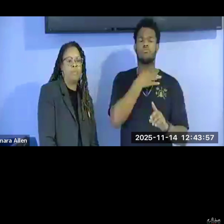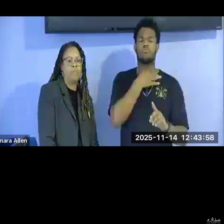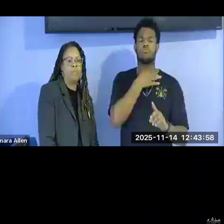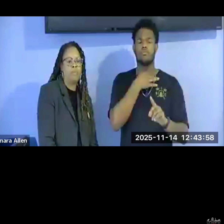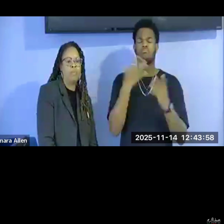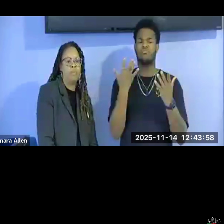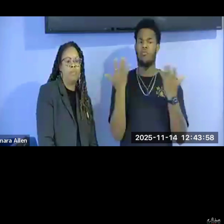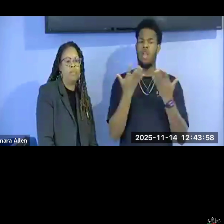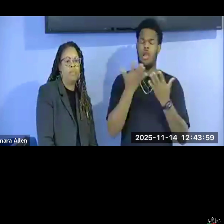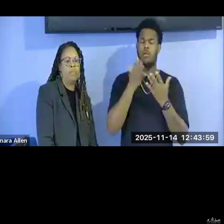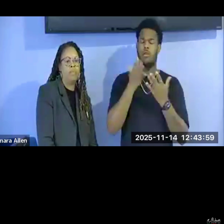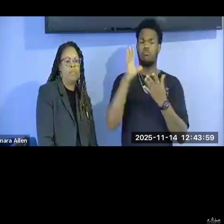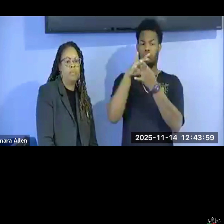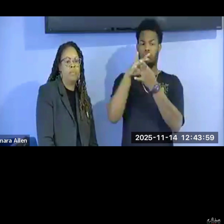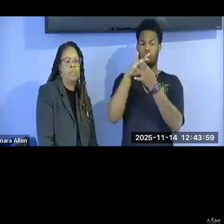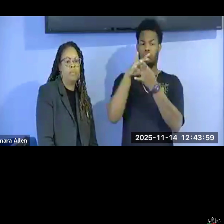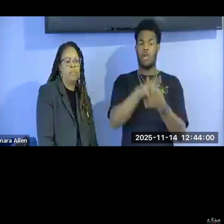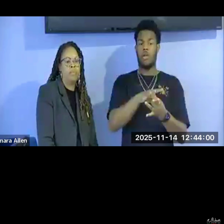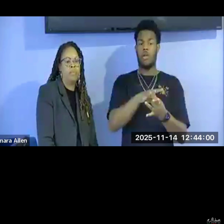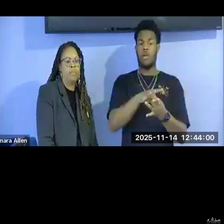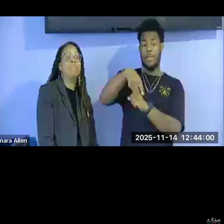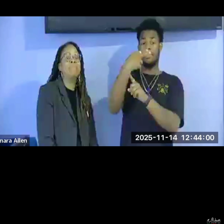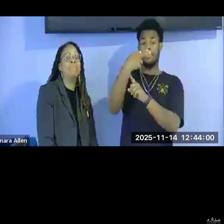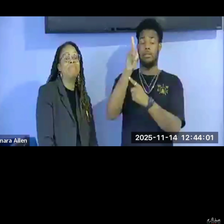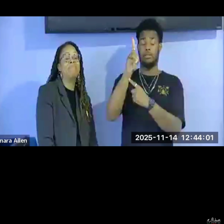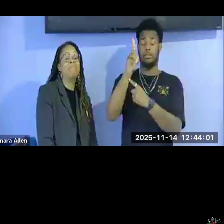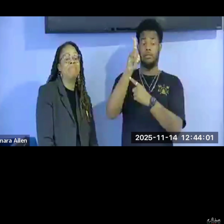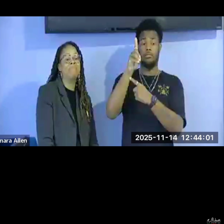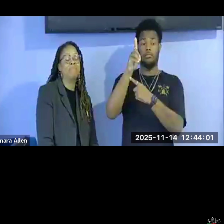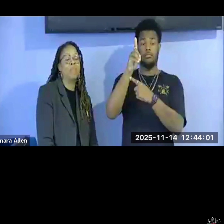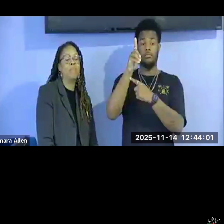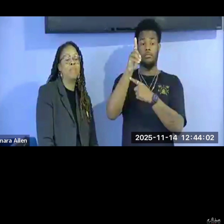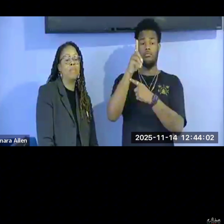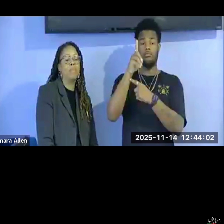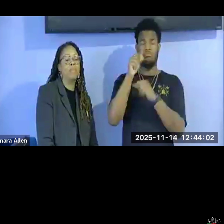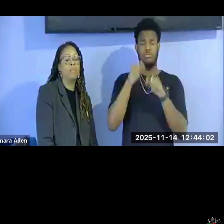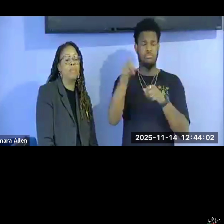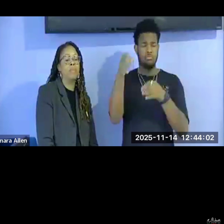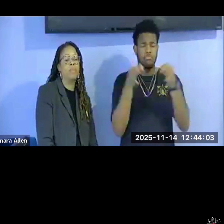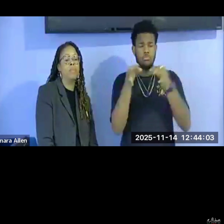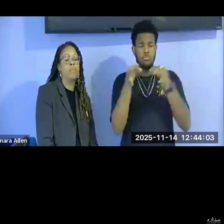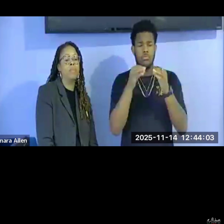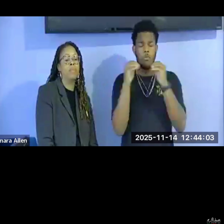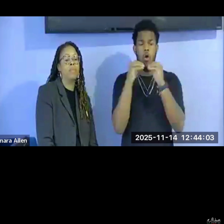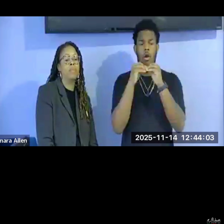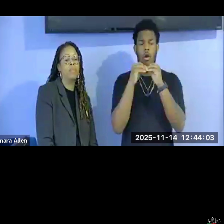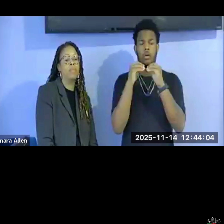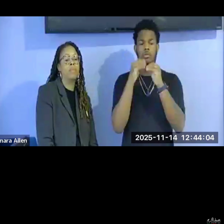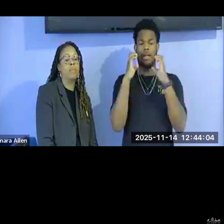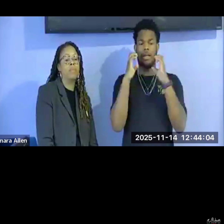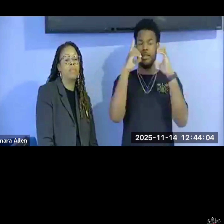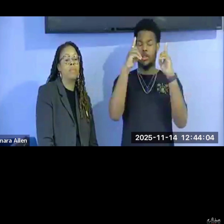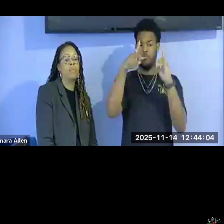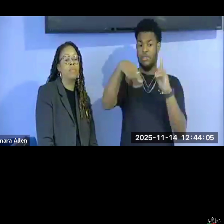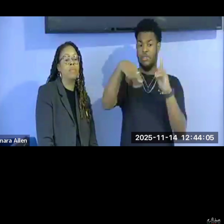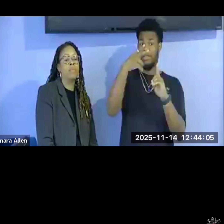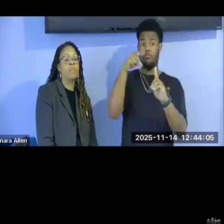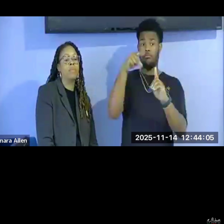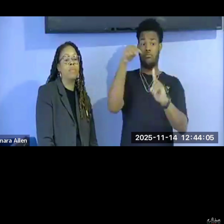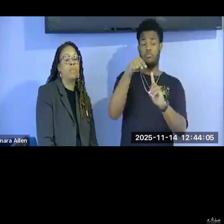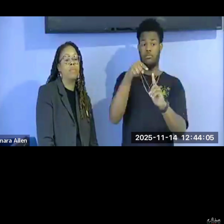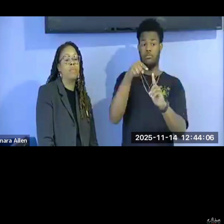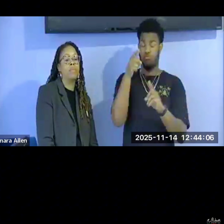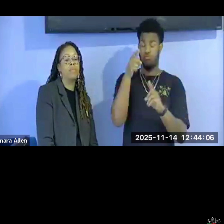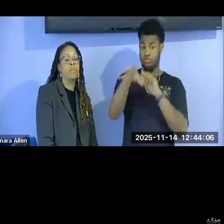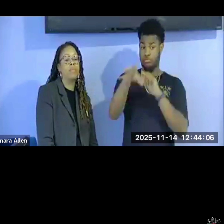you for doing this presentation. It was very inspirational. I'm really curious. Can you provide more explanation